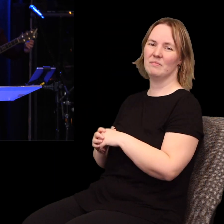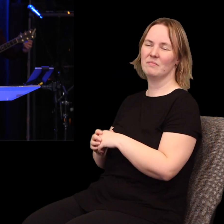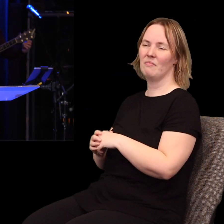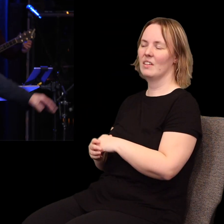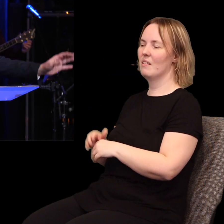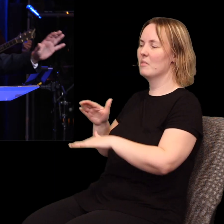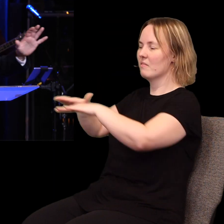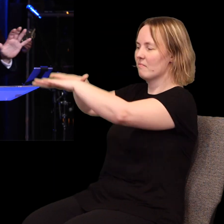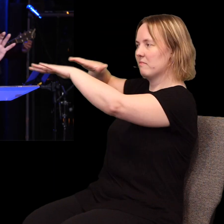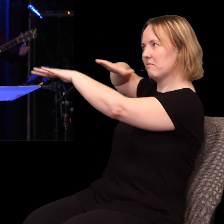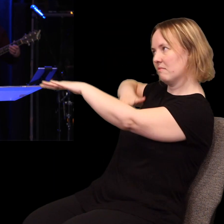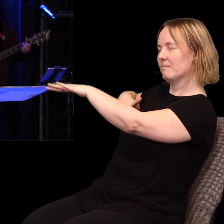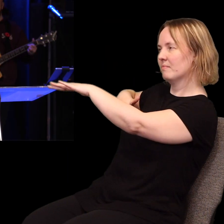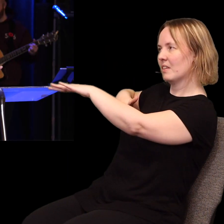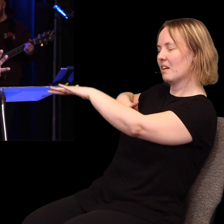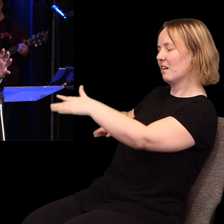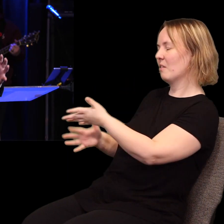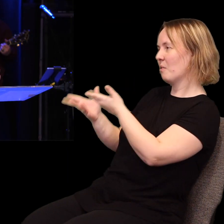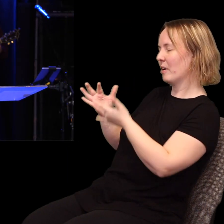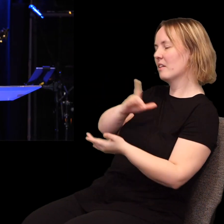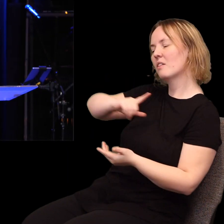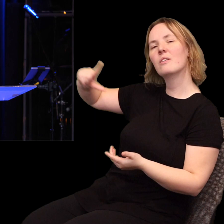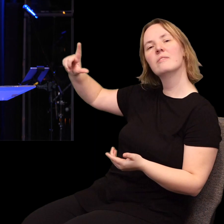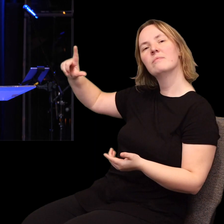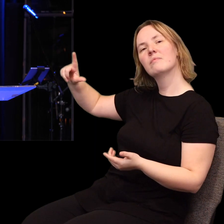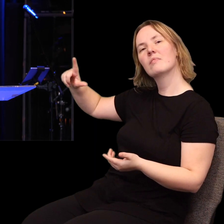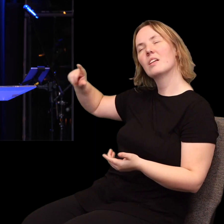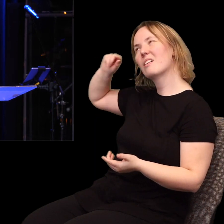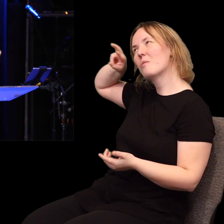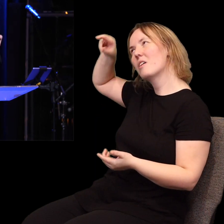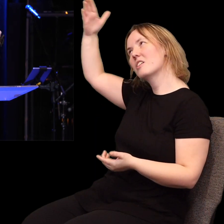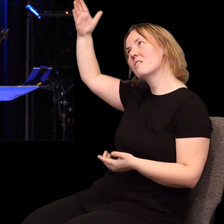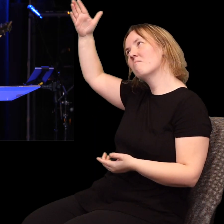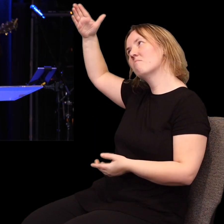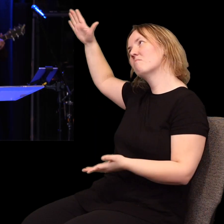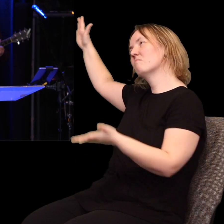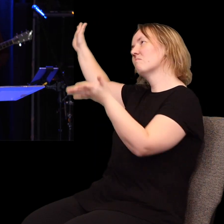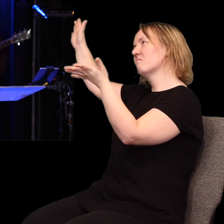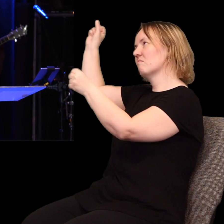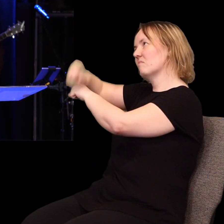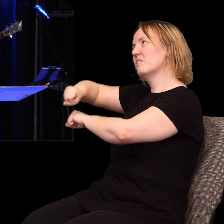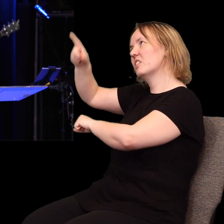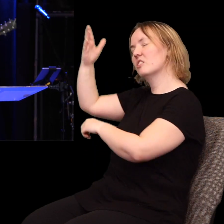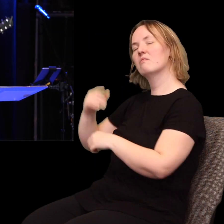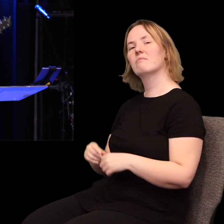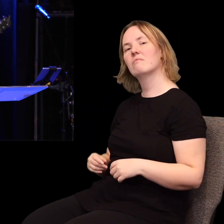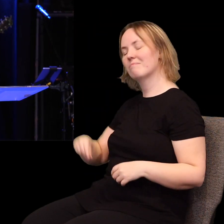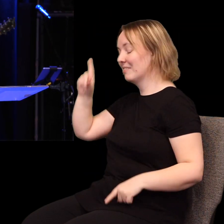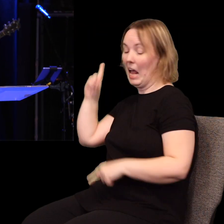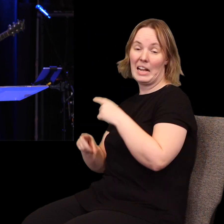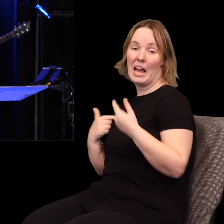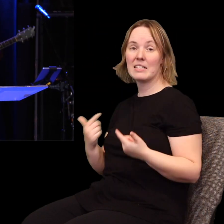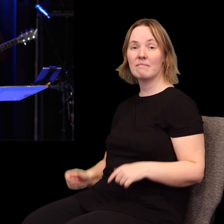you. I'm going to step back. I'm going to abide in the Lord. And I'm going to watch him shrink you. Because